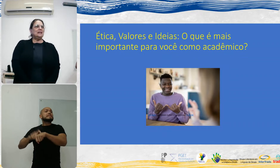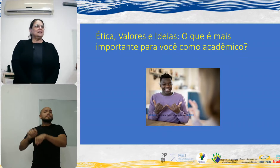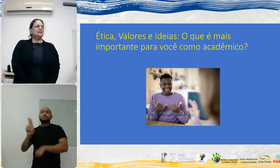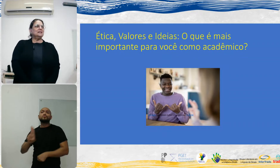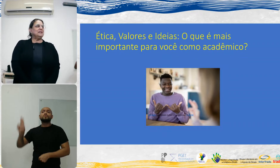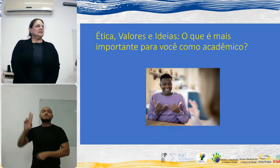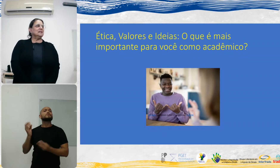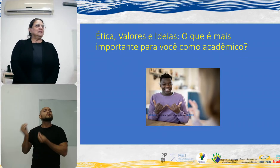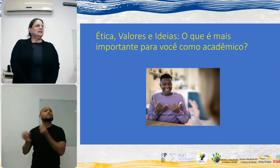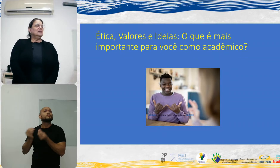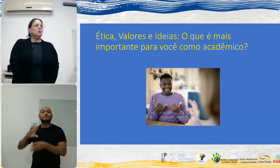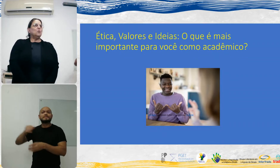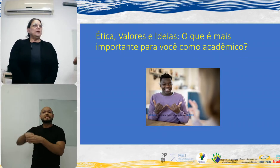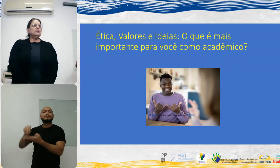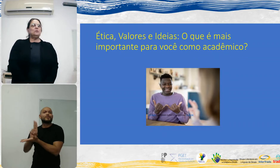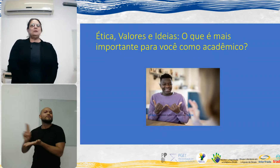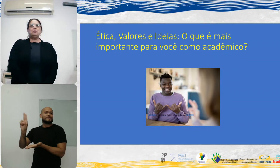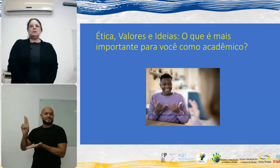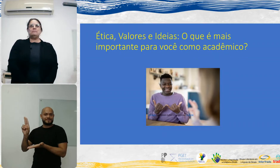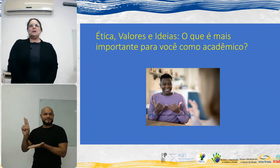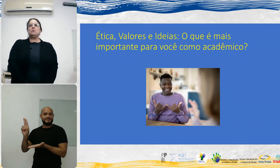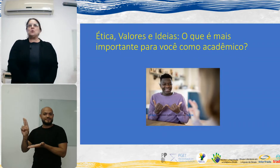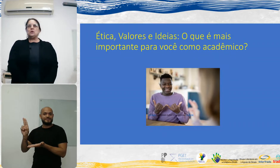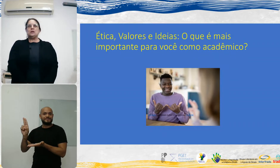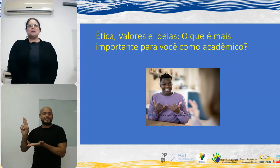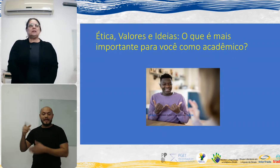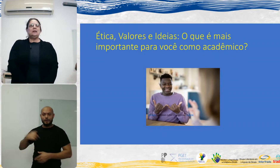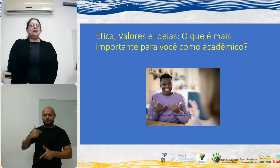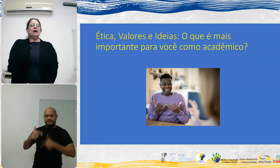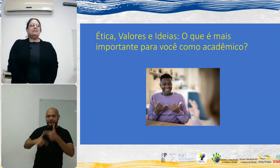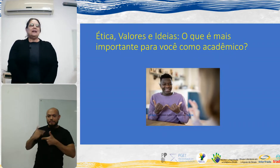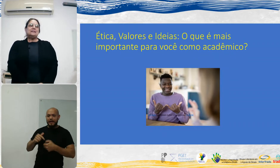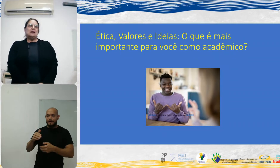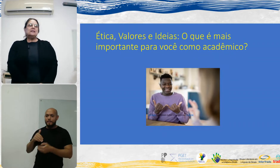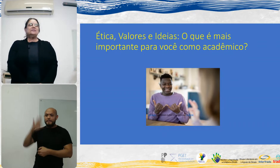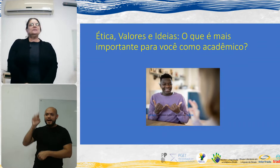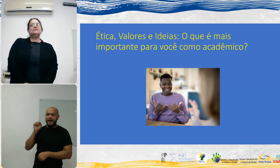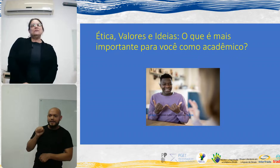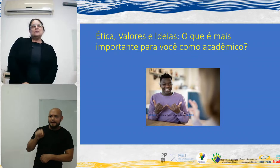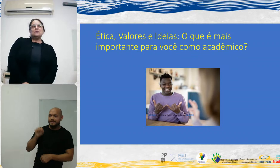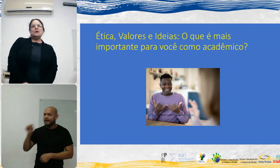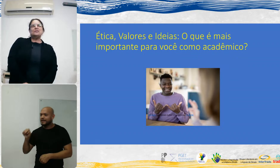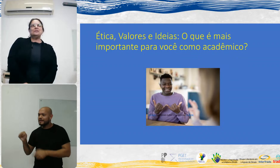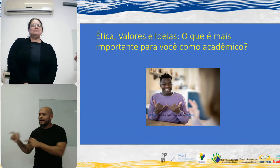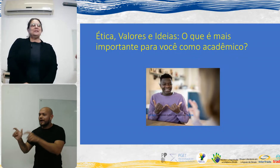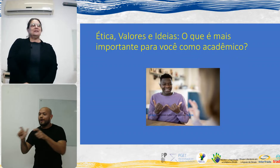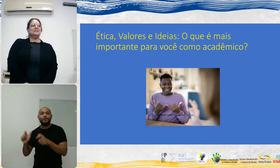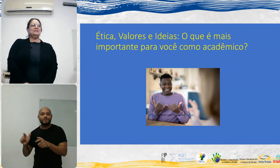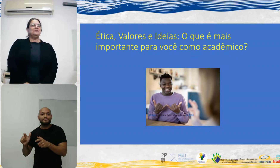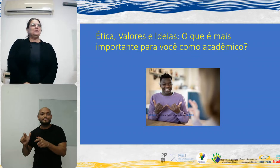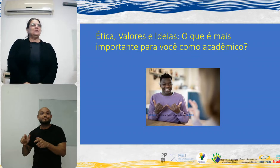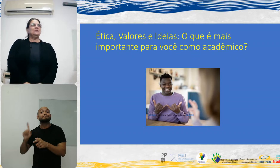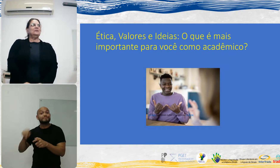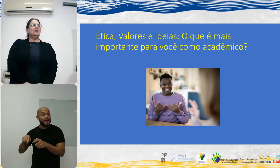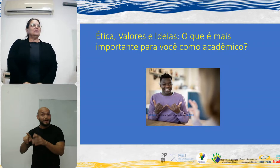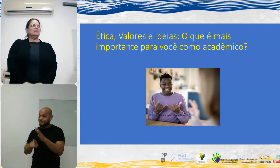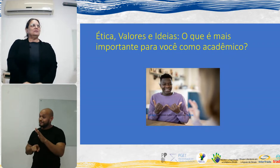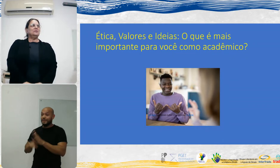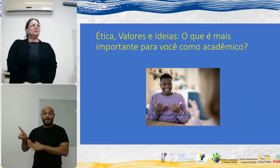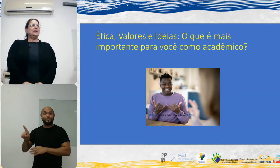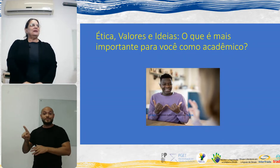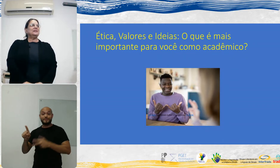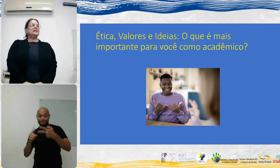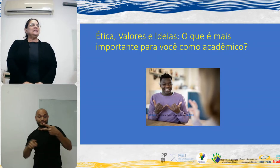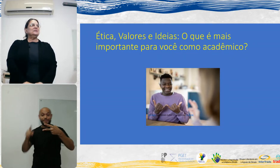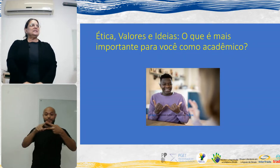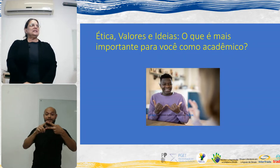an academic? Where do I put my work? And that ties to the first question, because if you